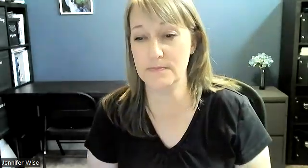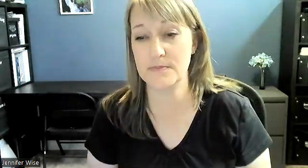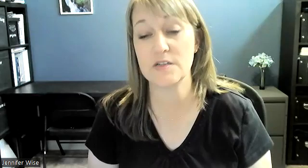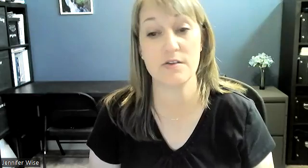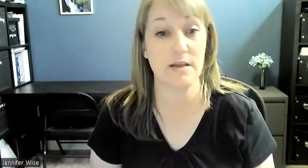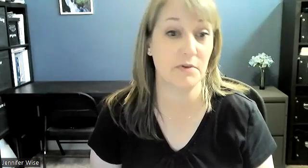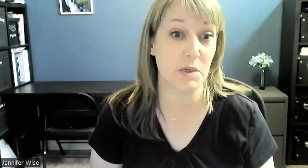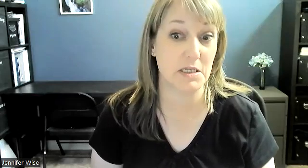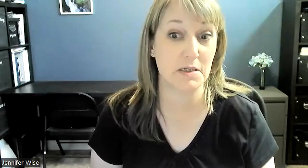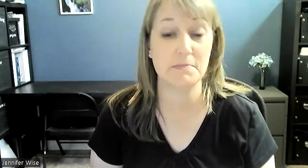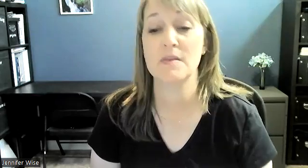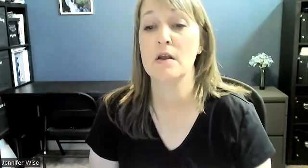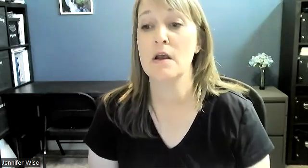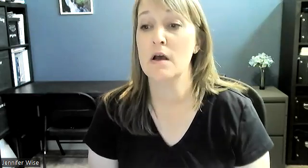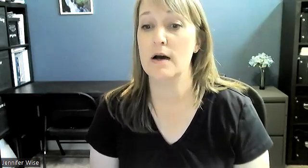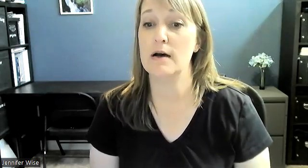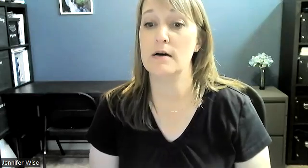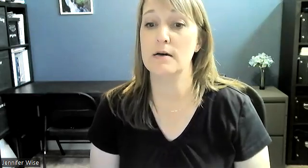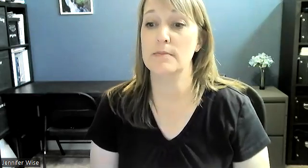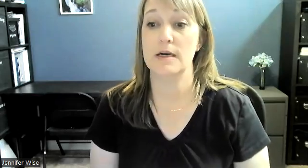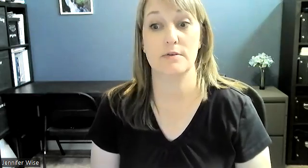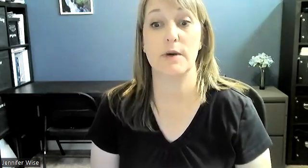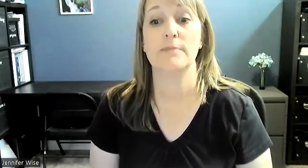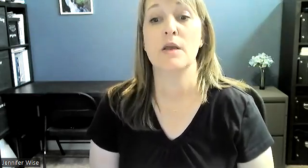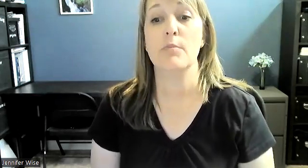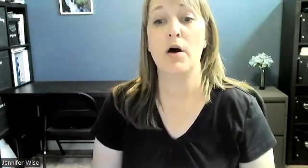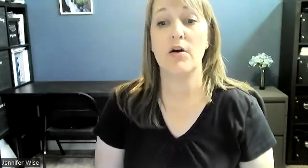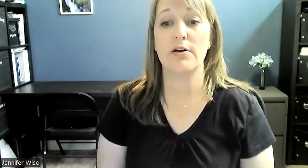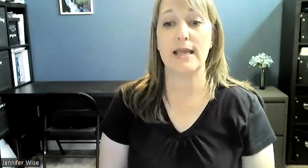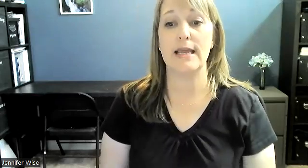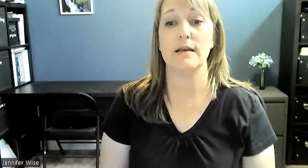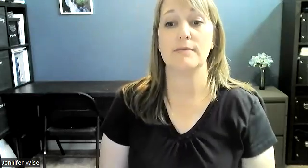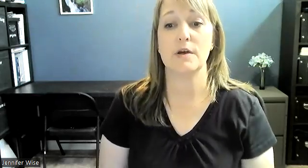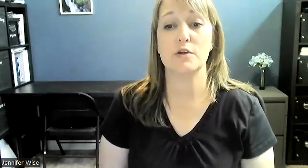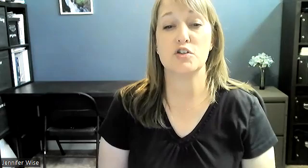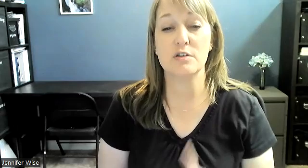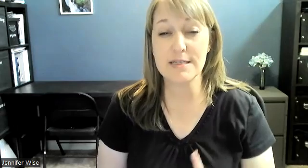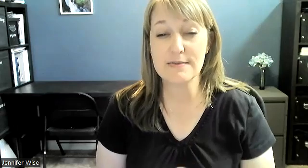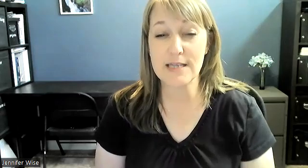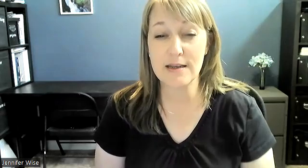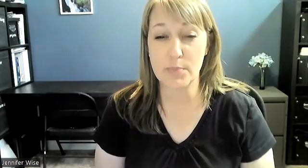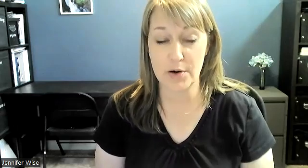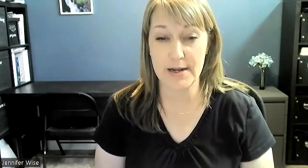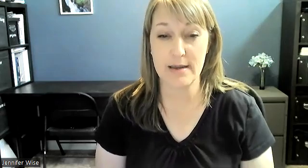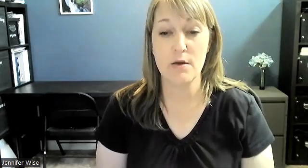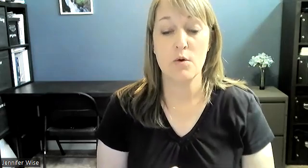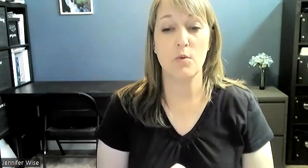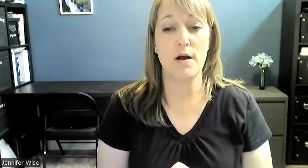It's also the sign for Montana. I don't know why. Party. There are 2 ways of signing party.